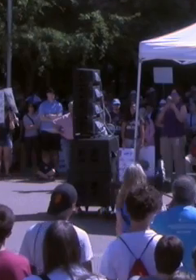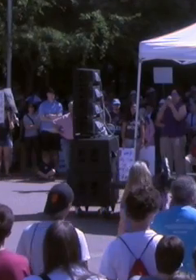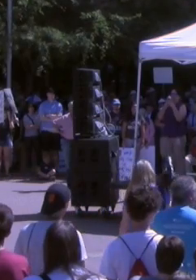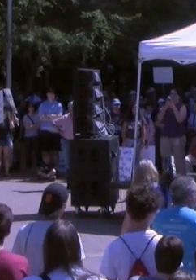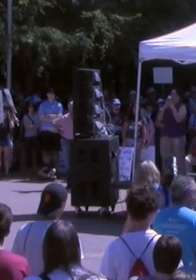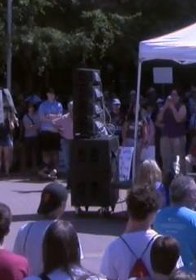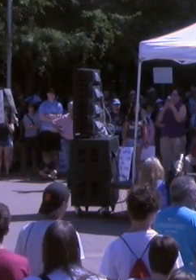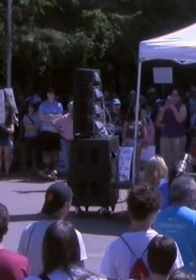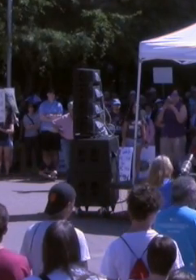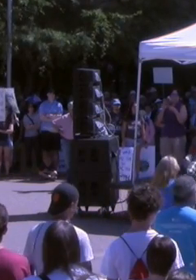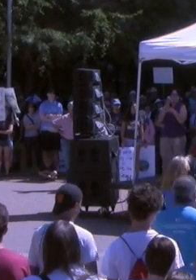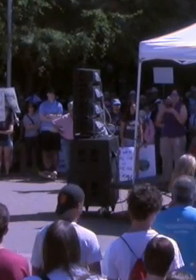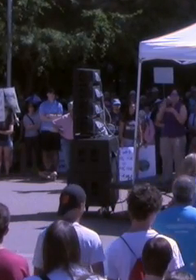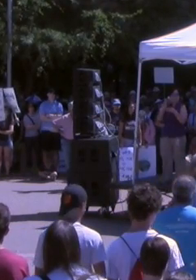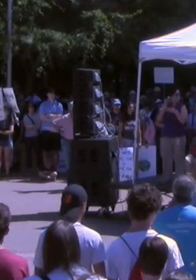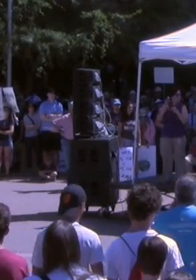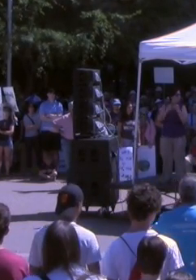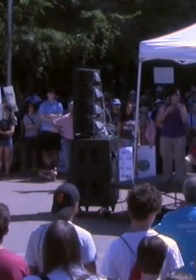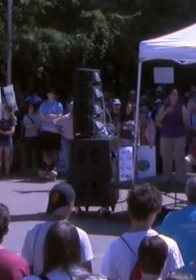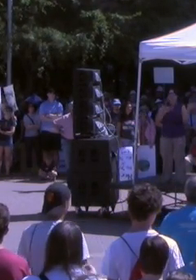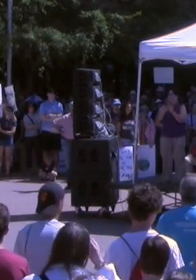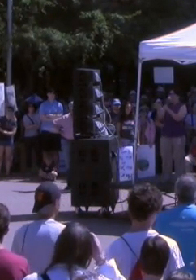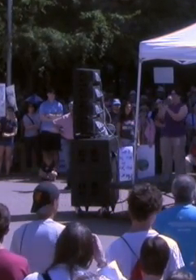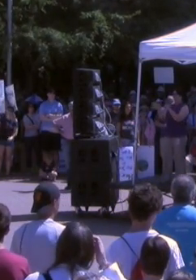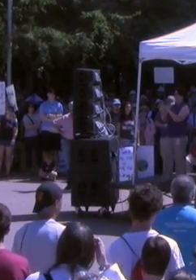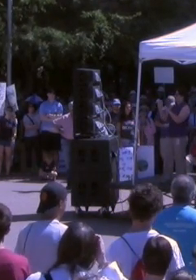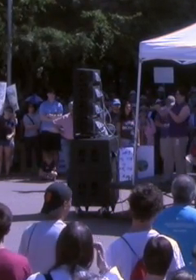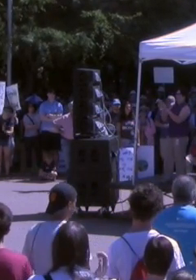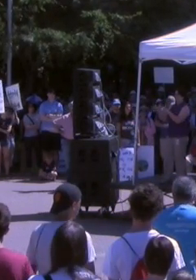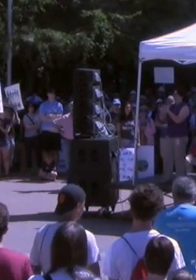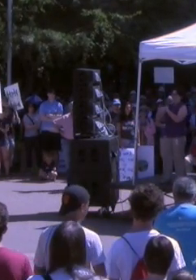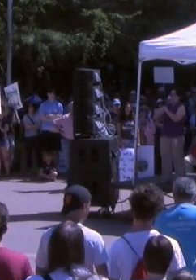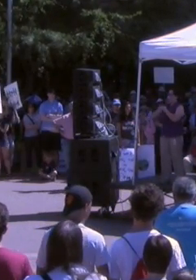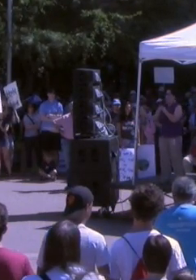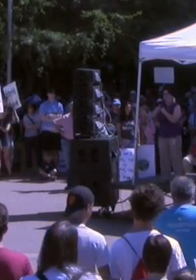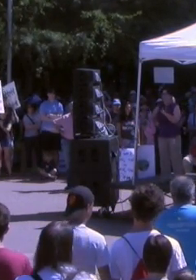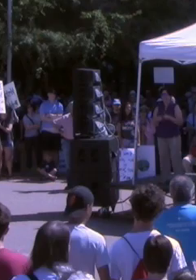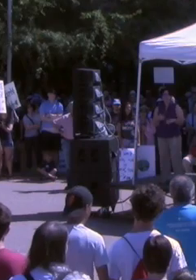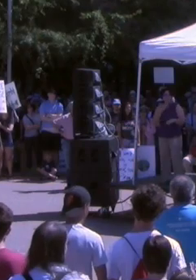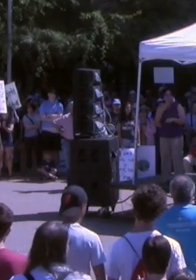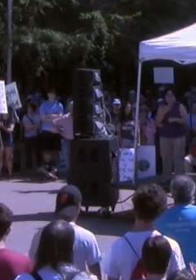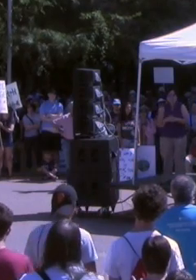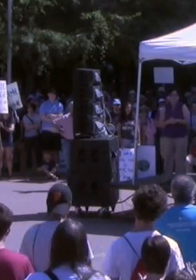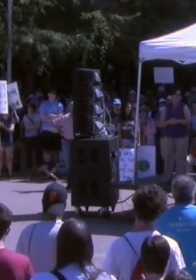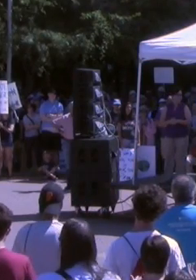the AAS. Yeah. Thank you.